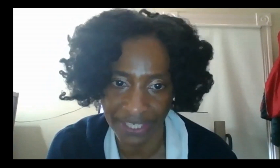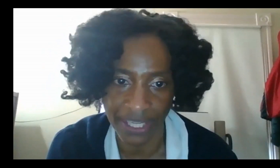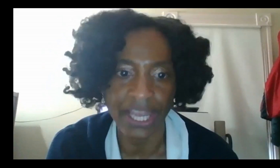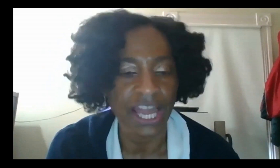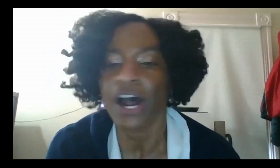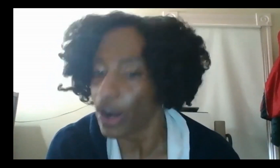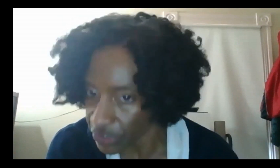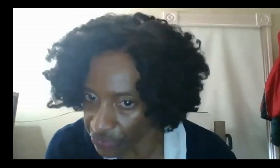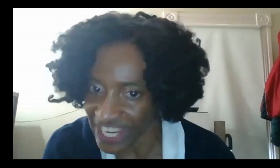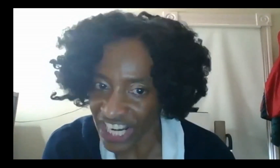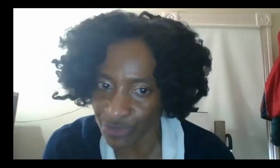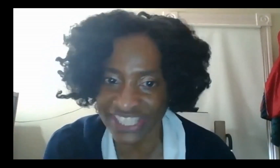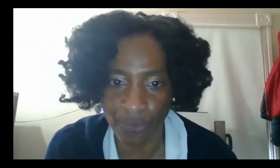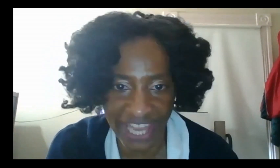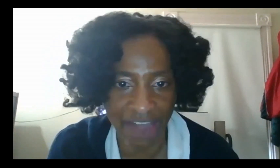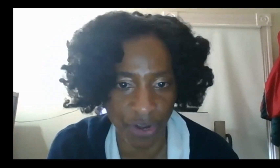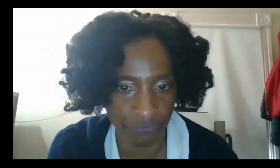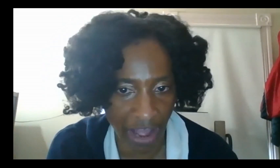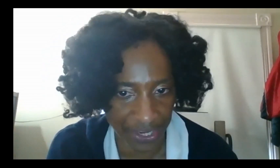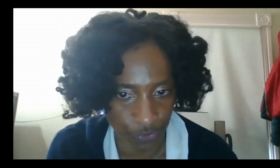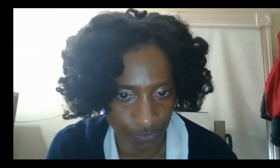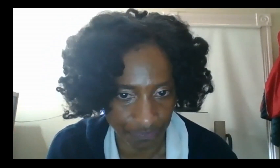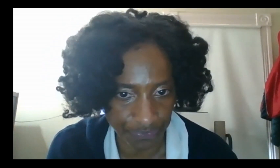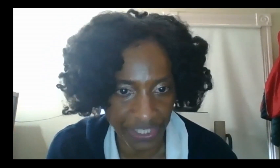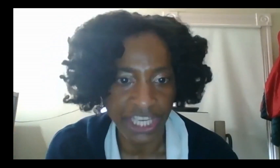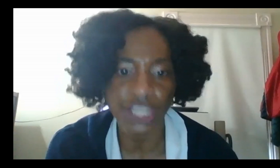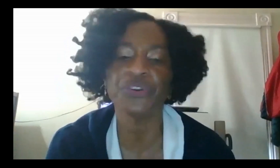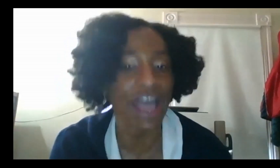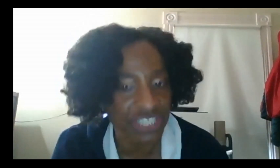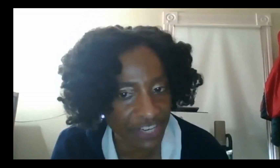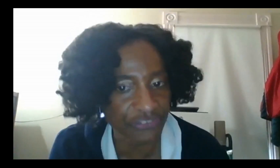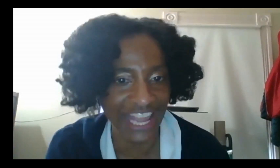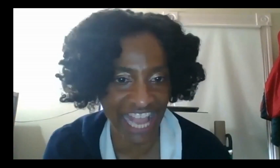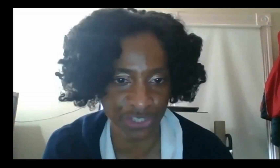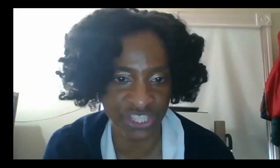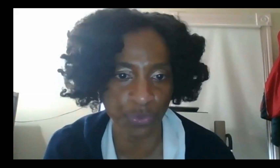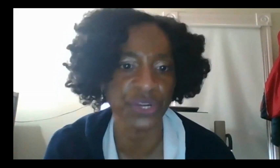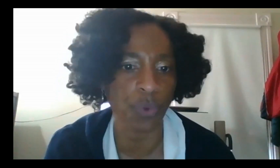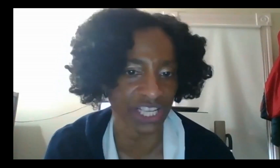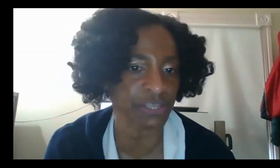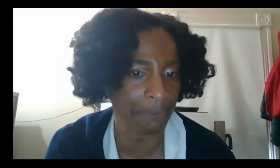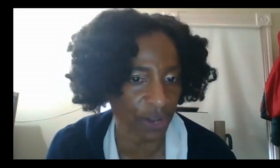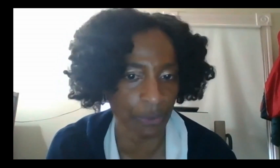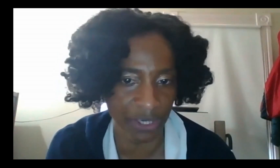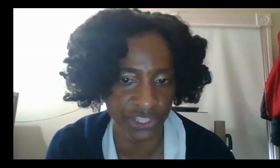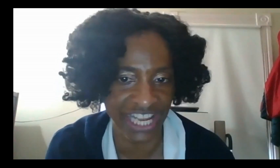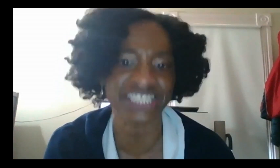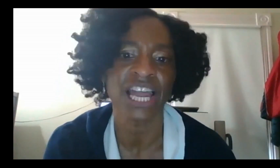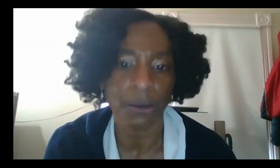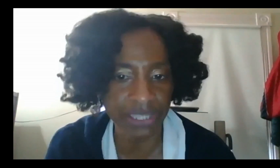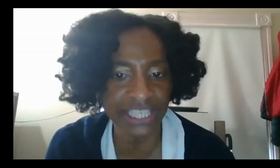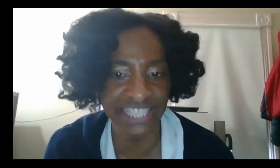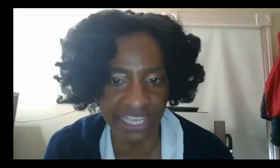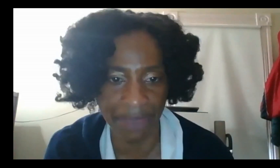home to the address that we have on file. If you have a different address where you want us to mail the